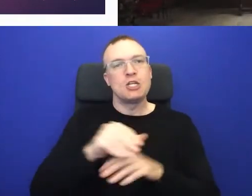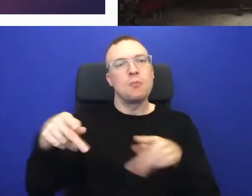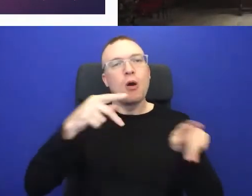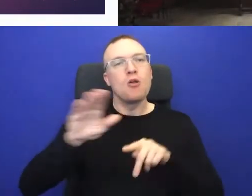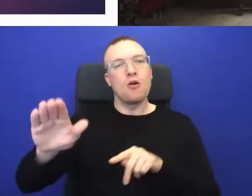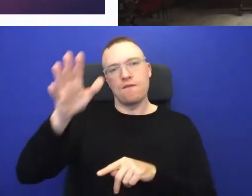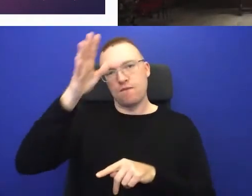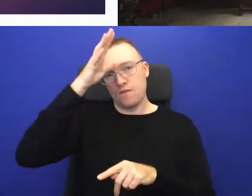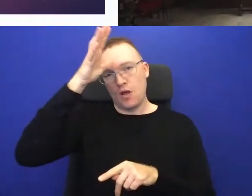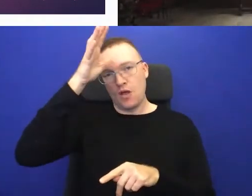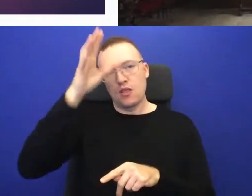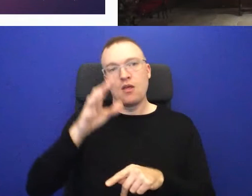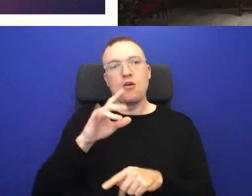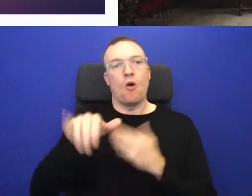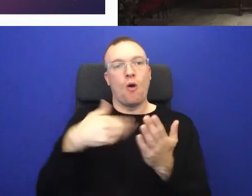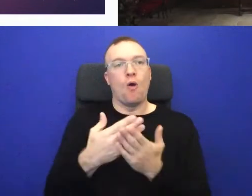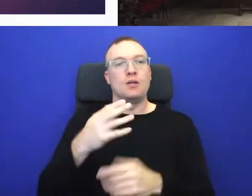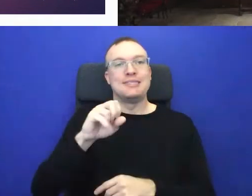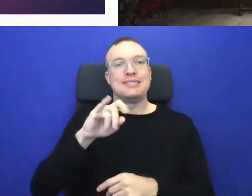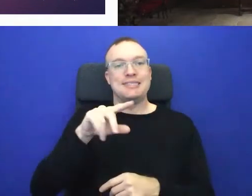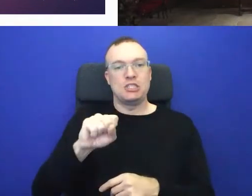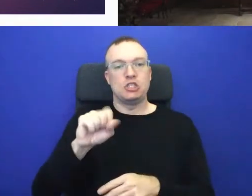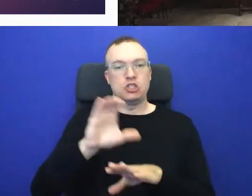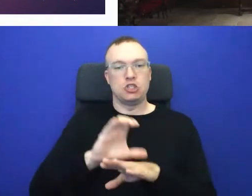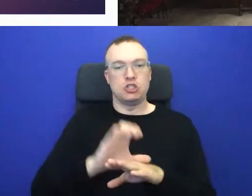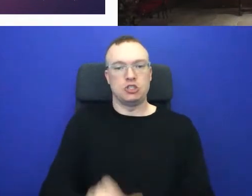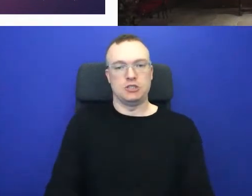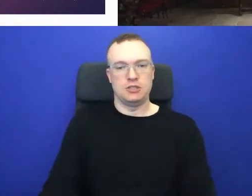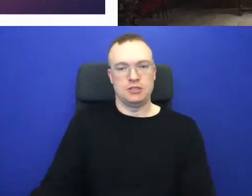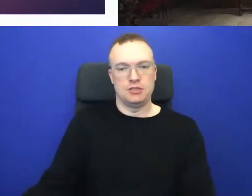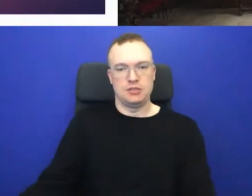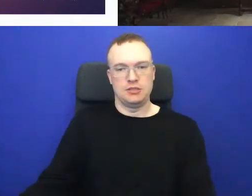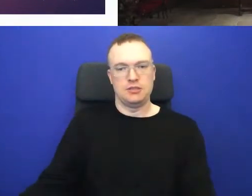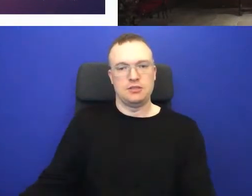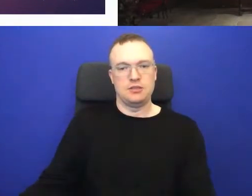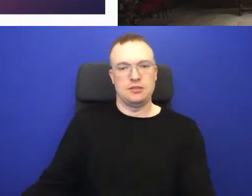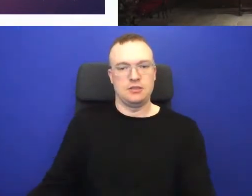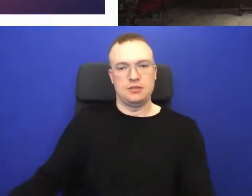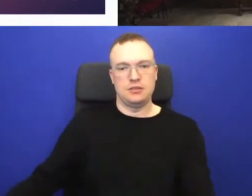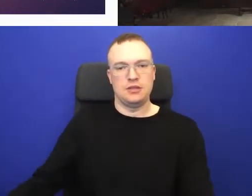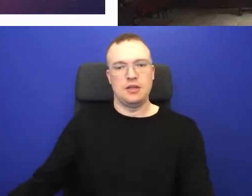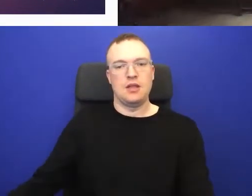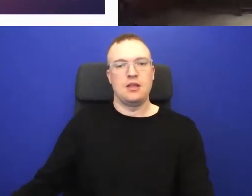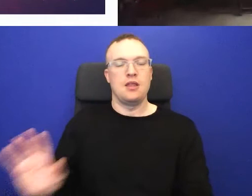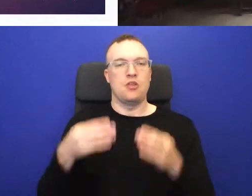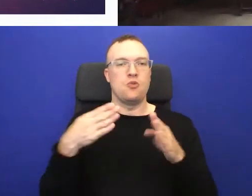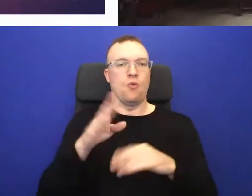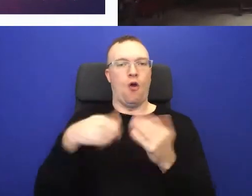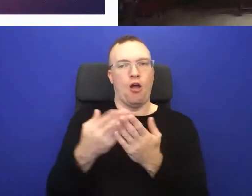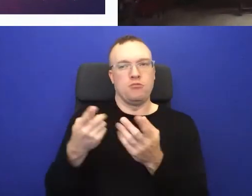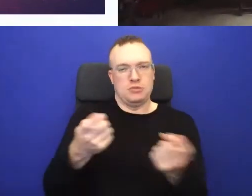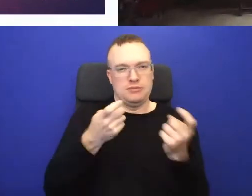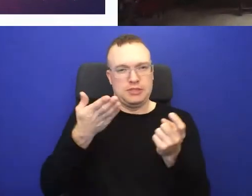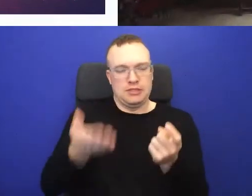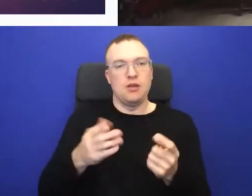who was the vicar of All Saints Church, so that's the church just up the road from the castle, was summoned. The first invitation